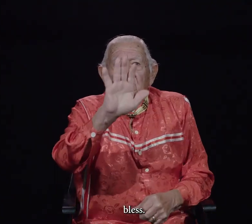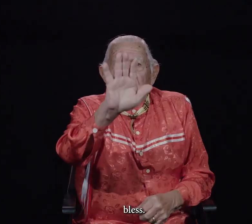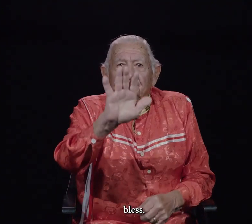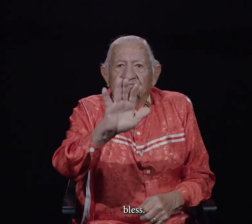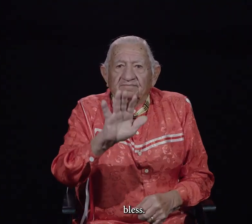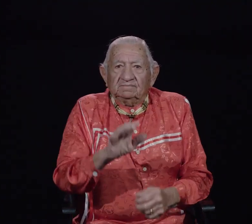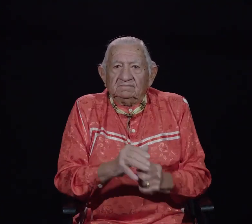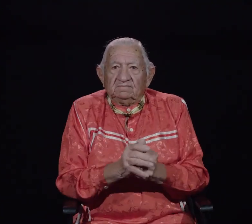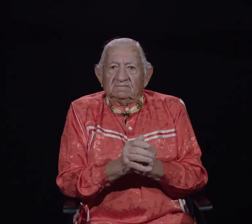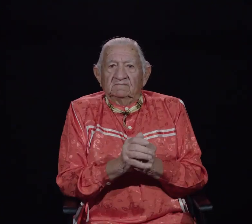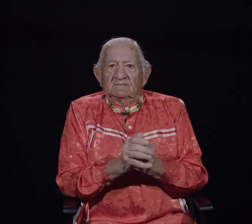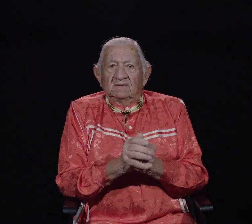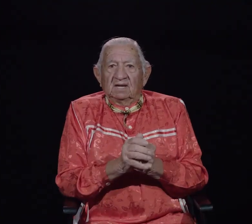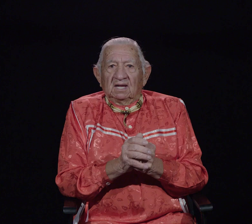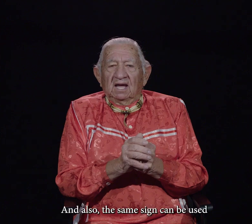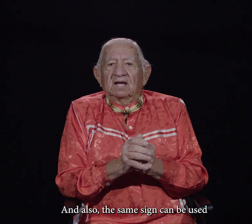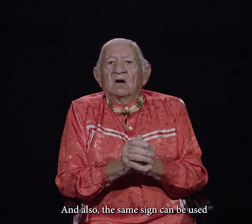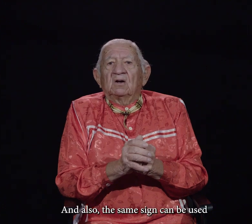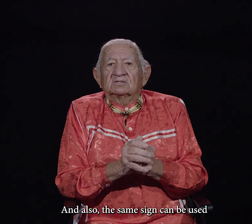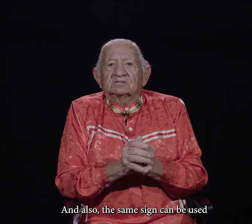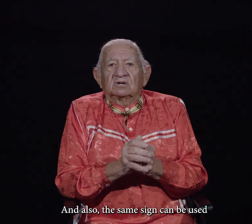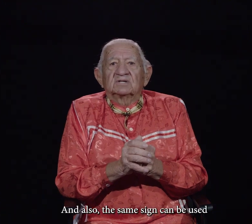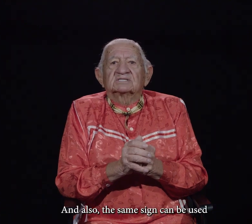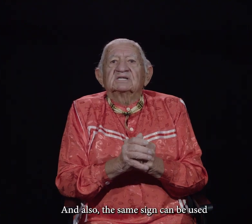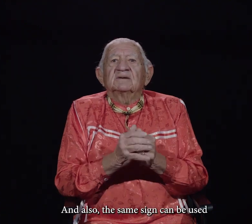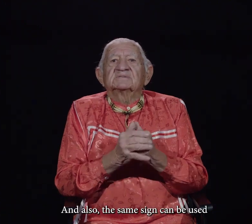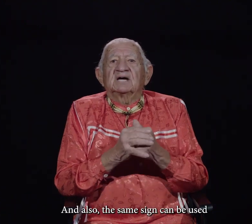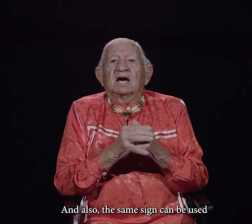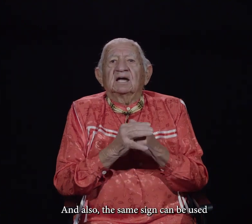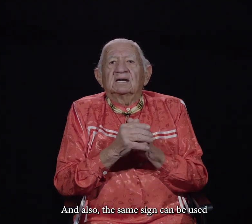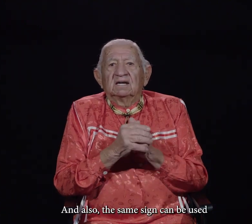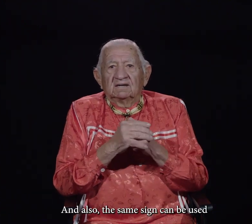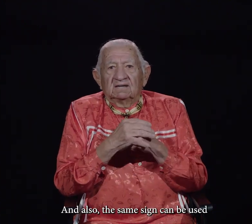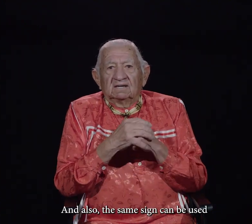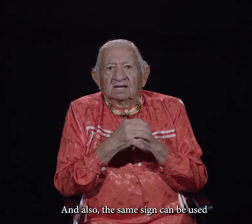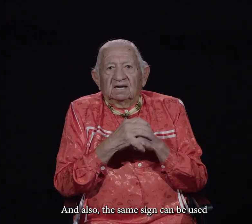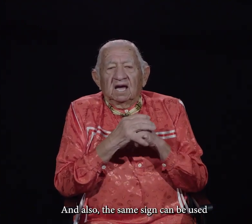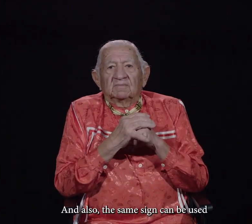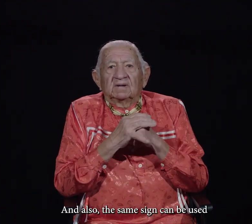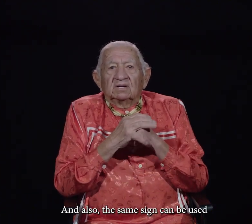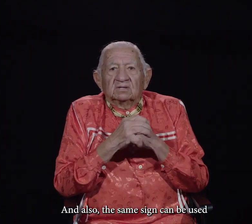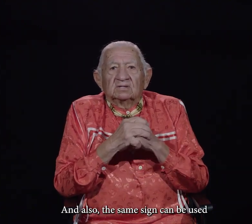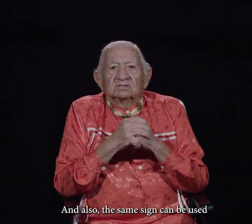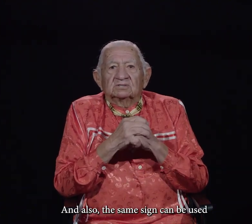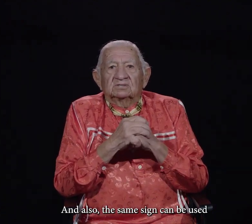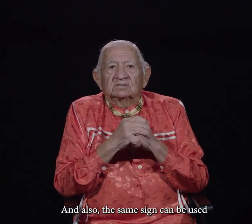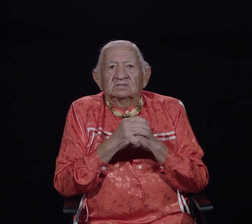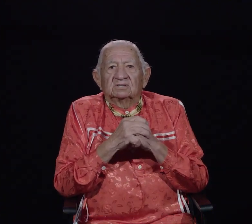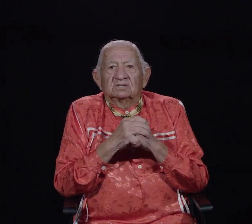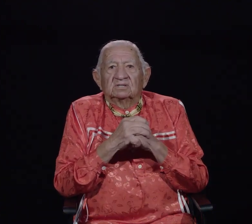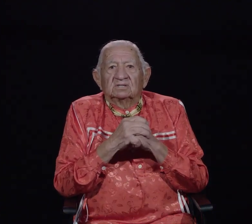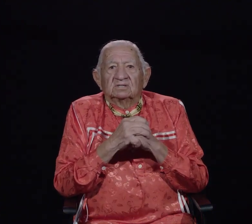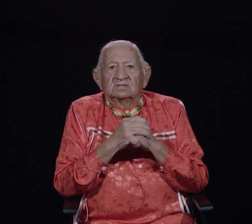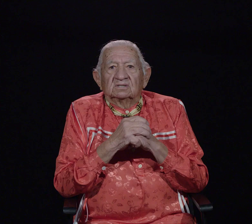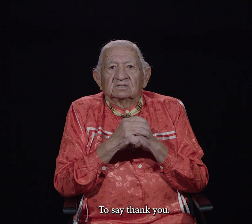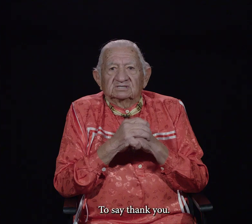bless. And also the same sign can be used to